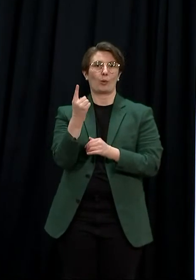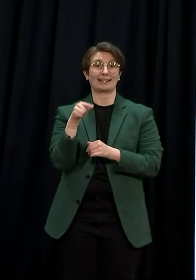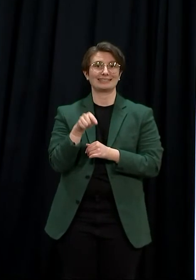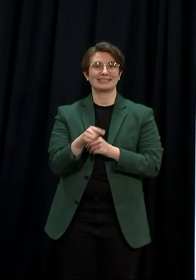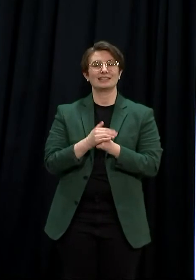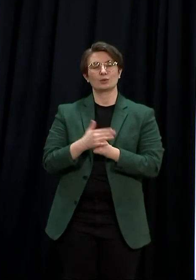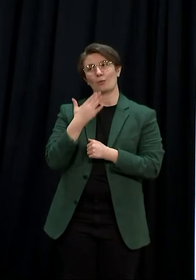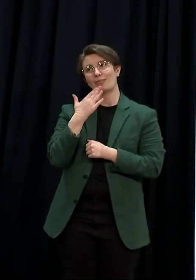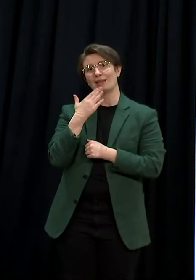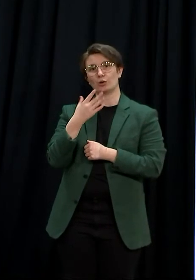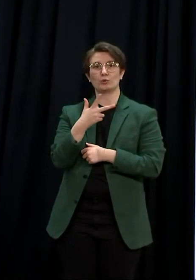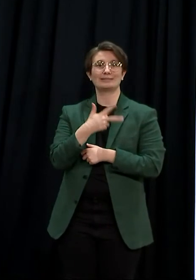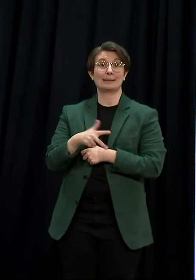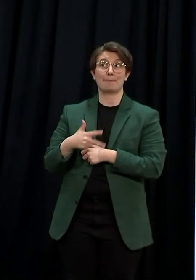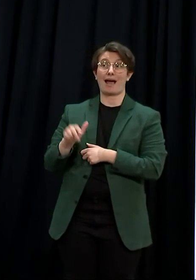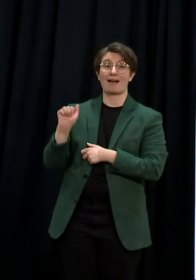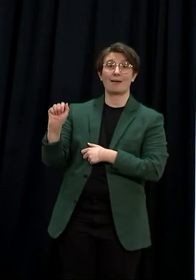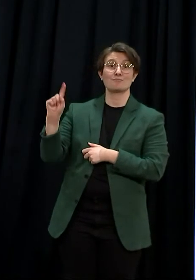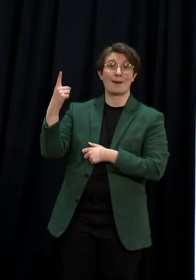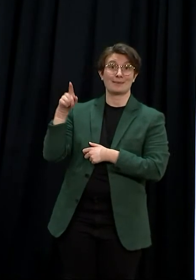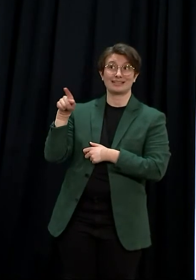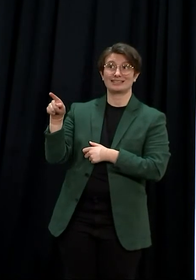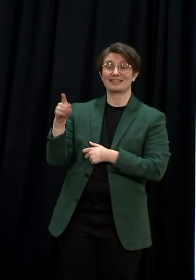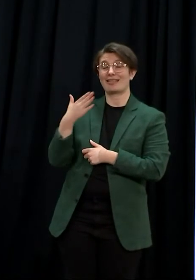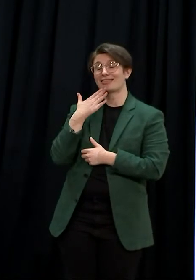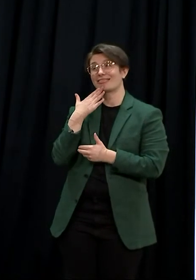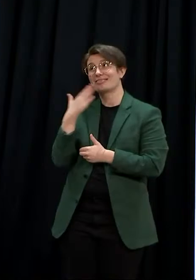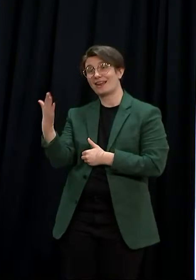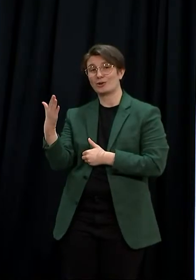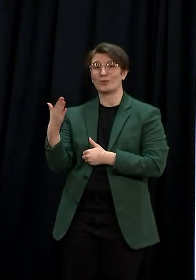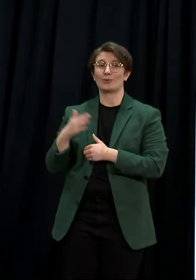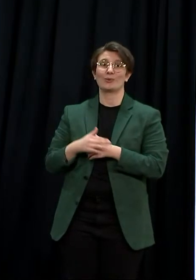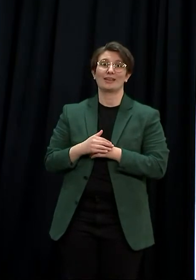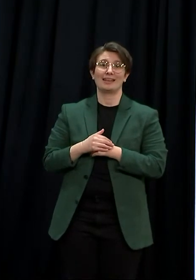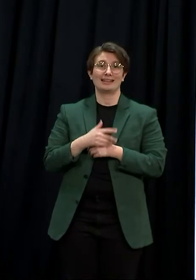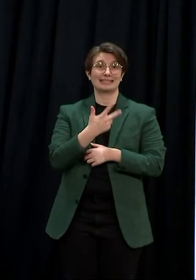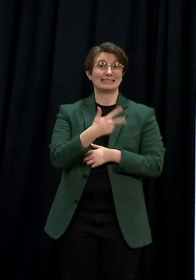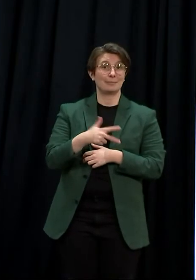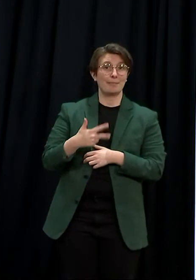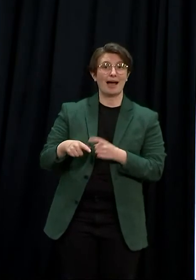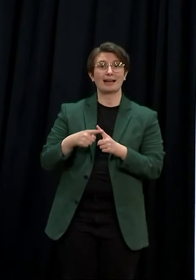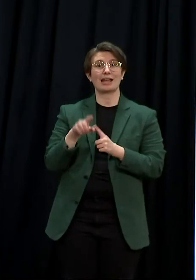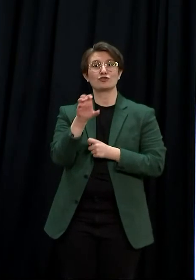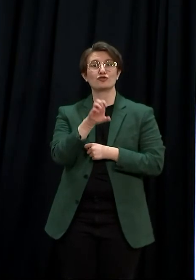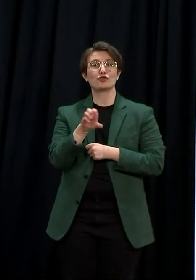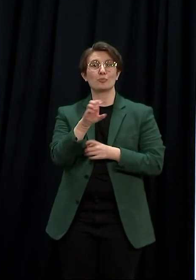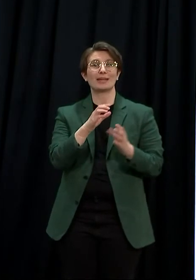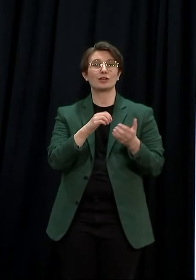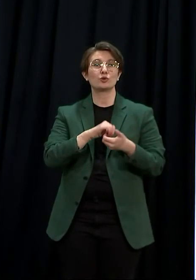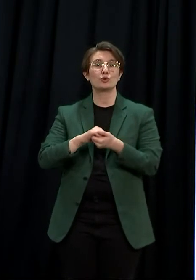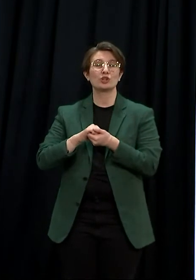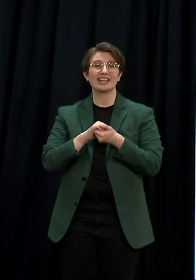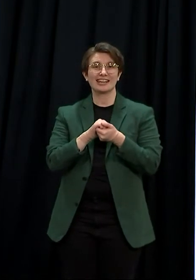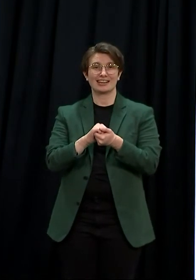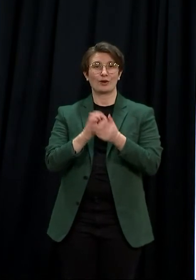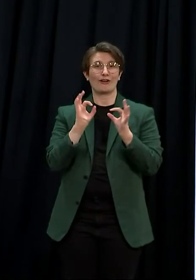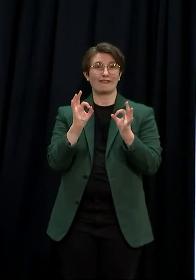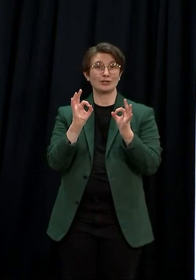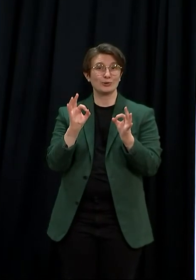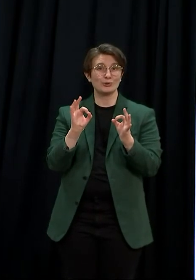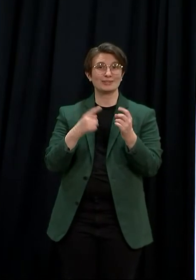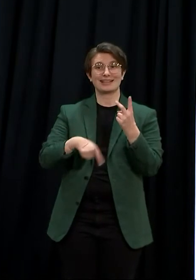doses available for purchase. Thank you to the Danish and European Union officials and to the team at Pfizer for their work helping finalise the